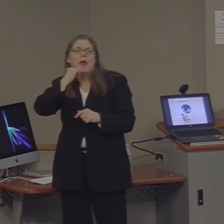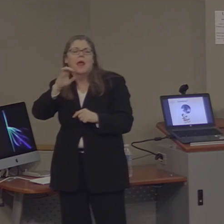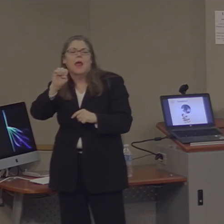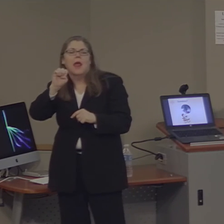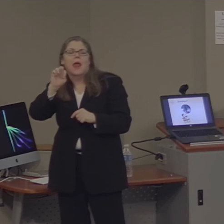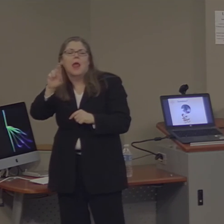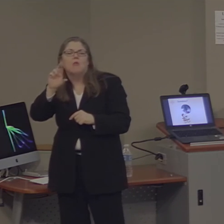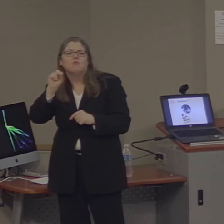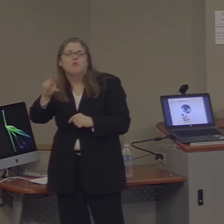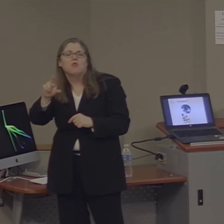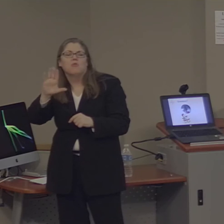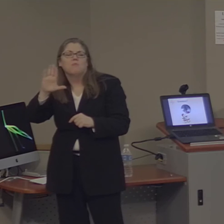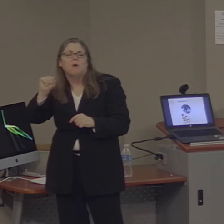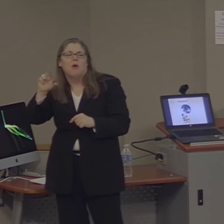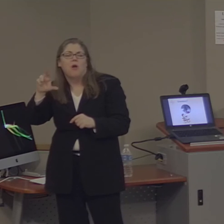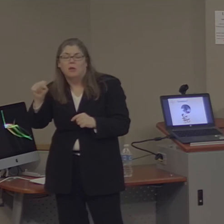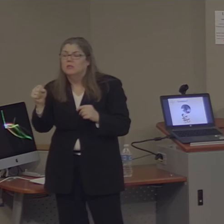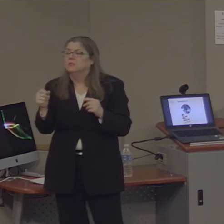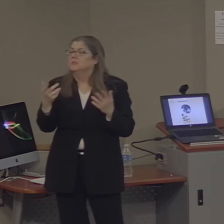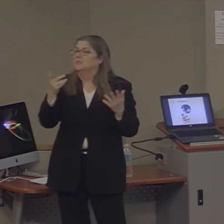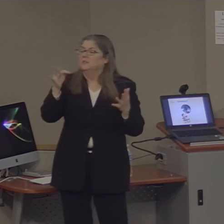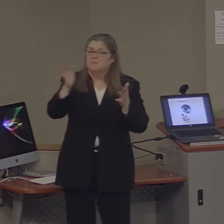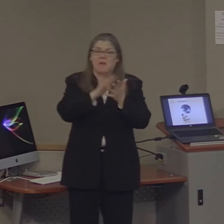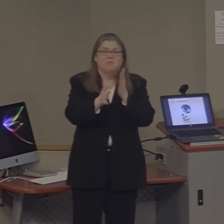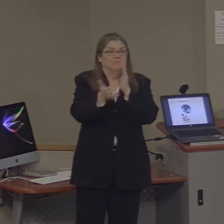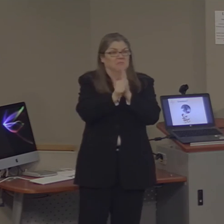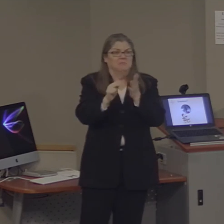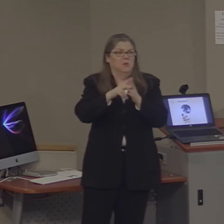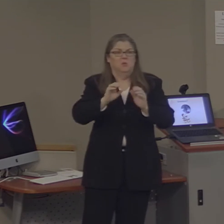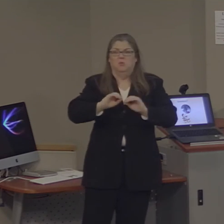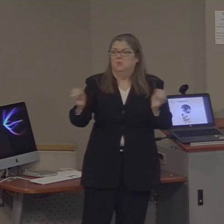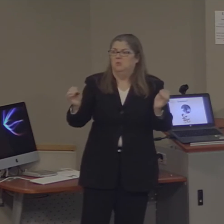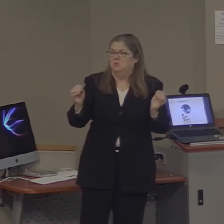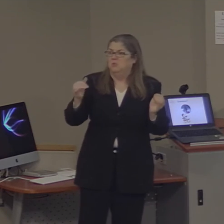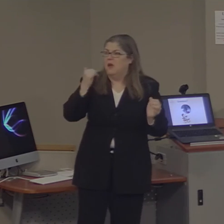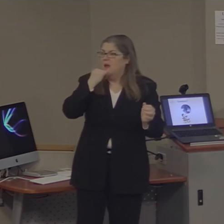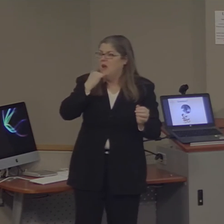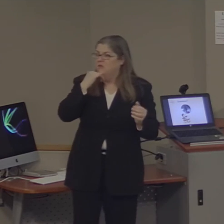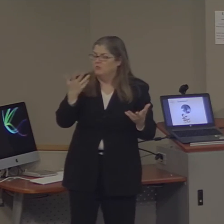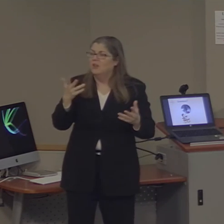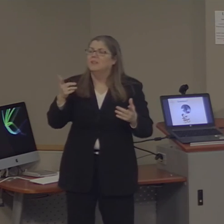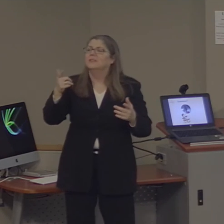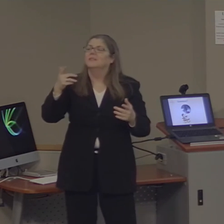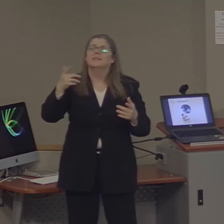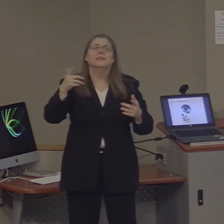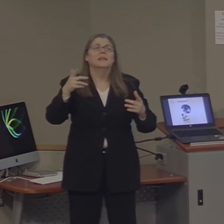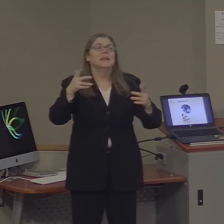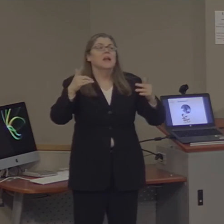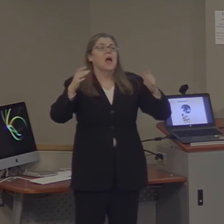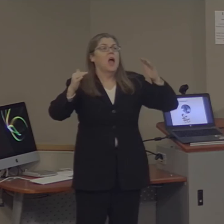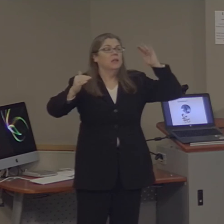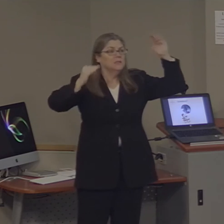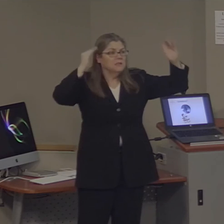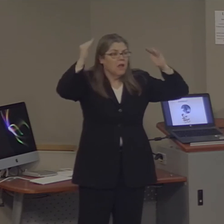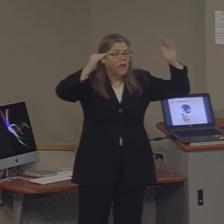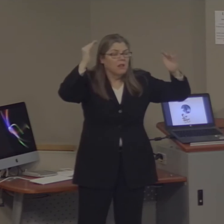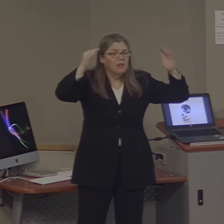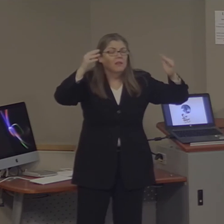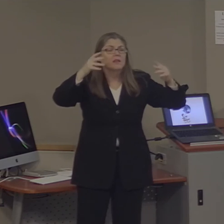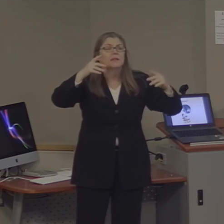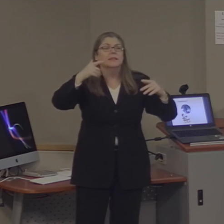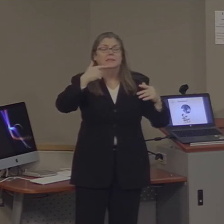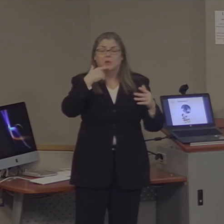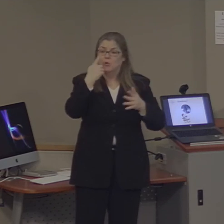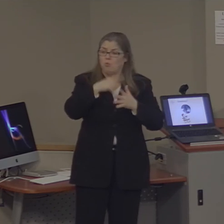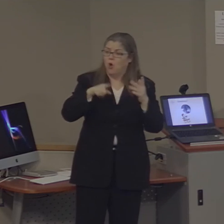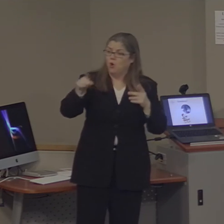so good that there aren't any error bars, right? Like no adult without brain damage would say that what you see is